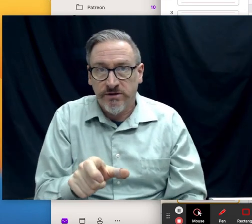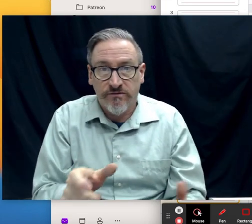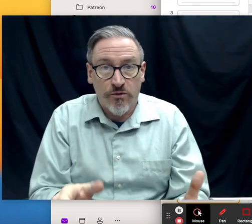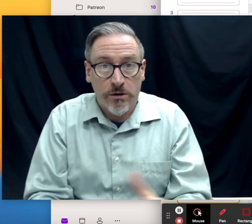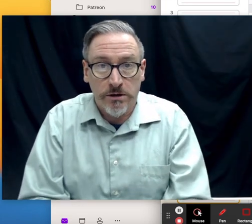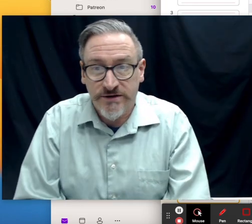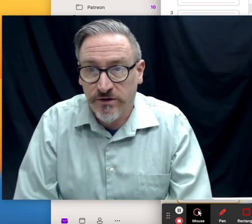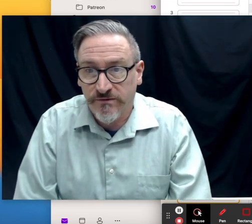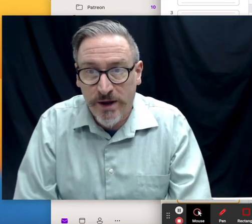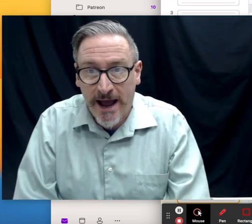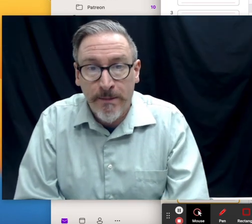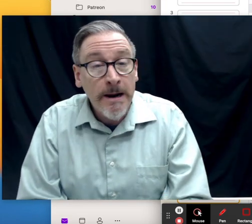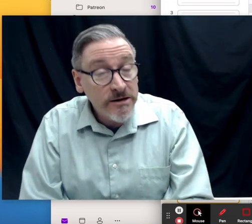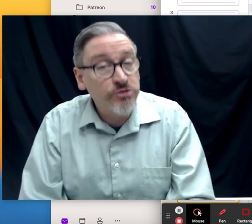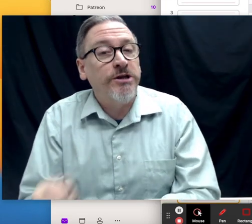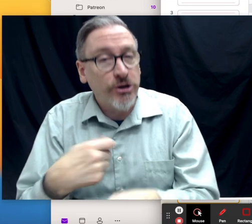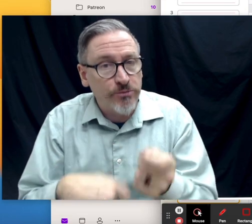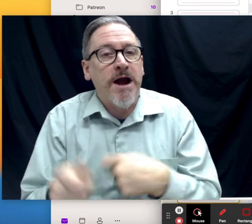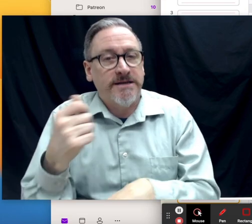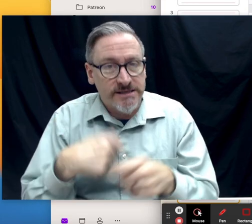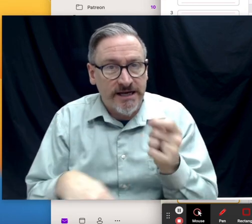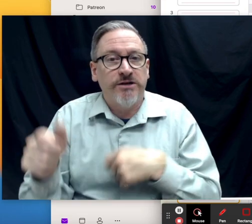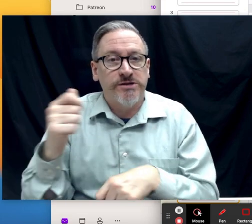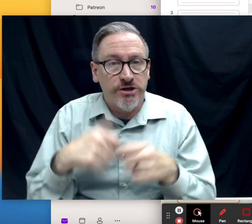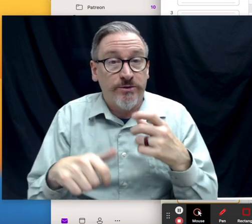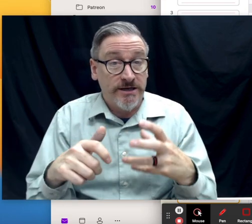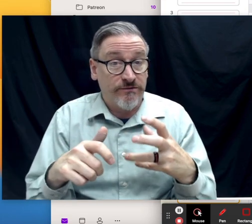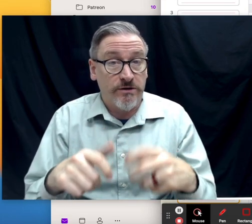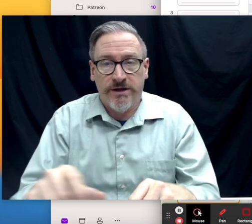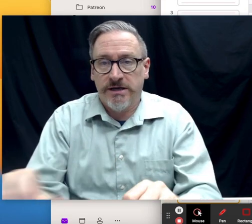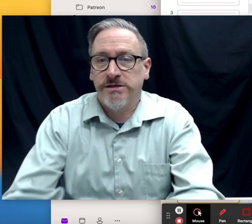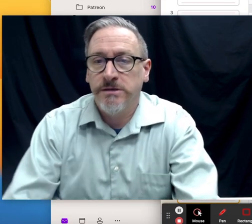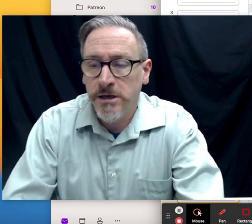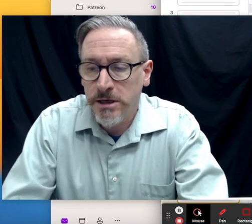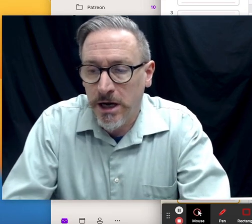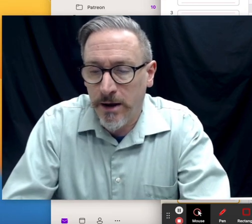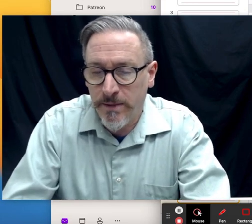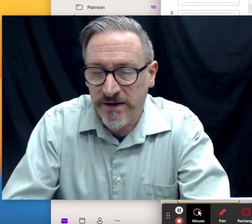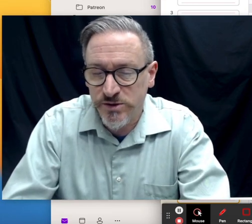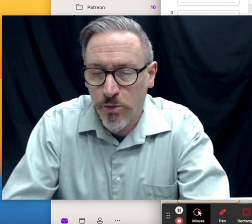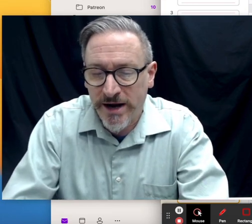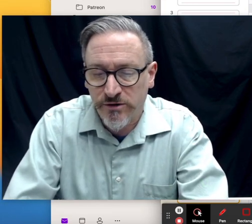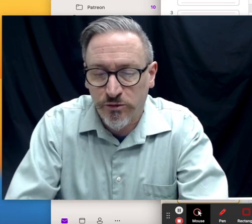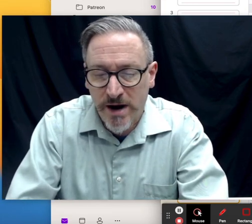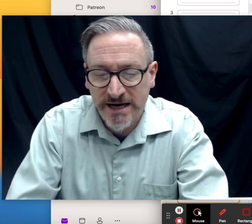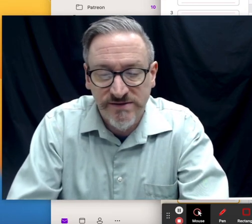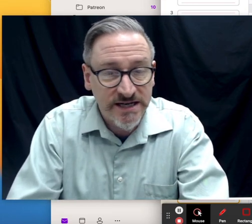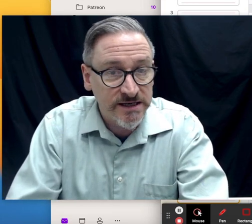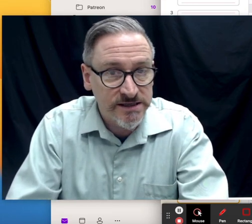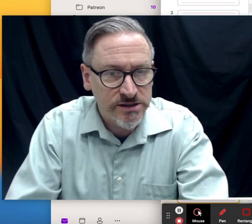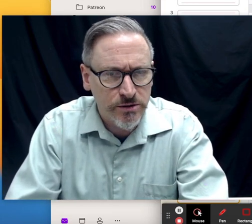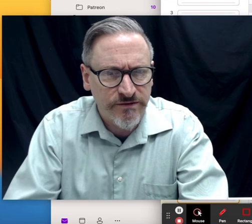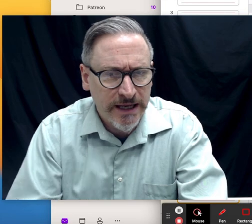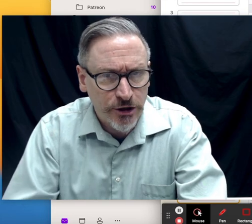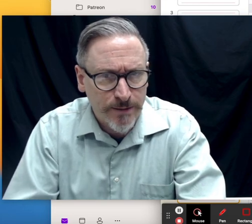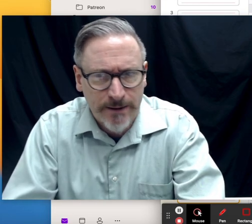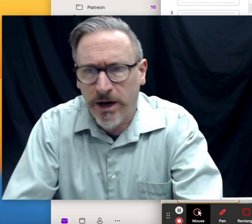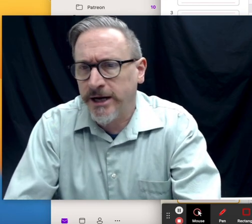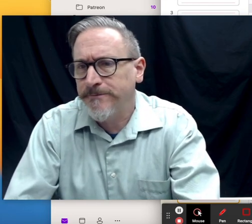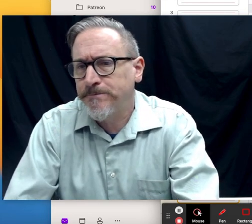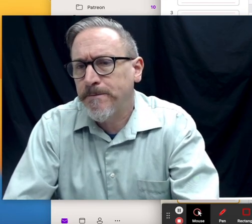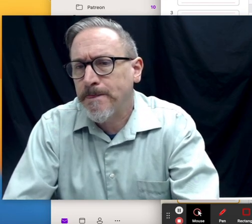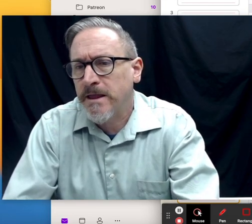concept for different vocab, it's a really good practice to get used to doing different things. It gives you a wider variety of sentences sort of in your